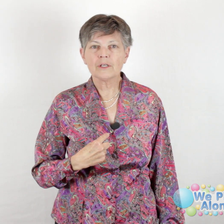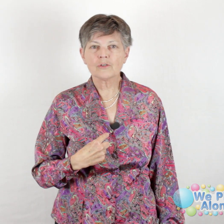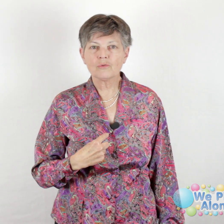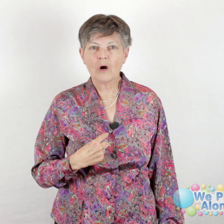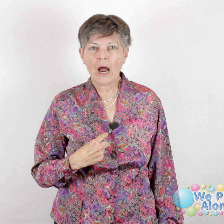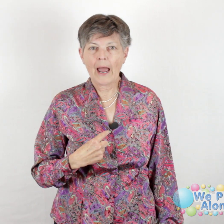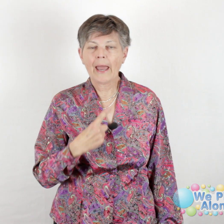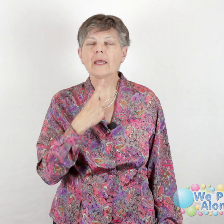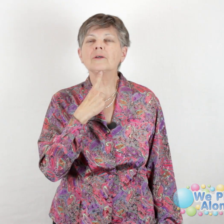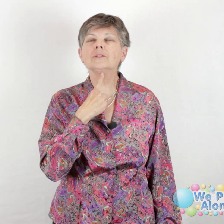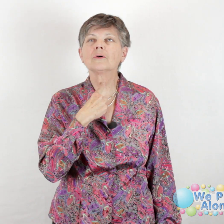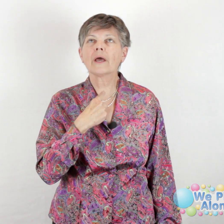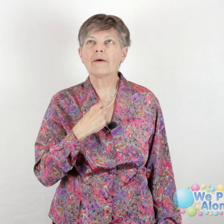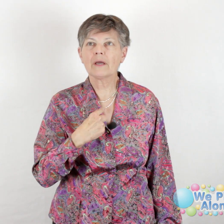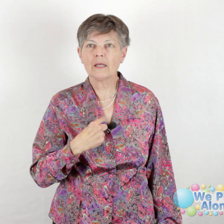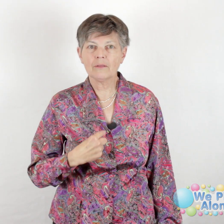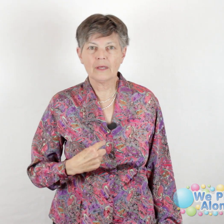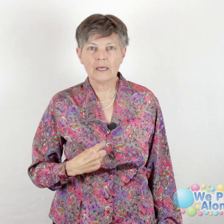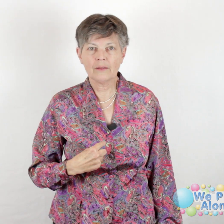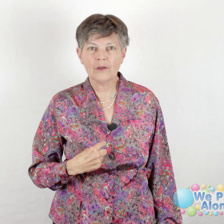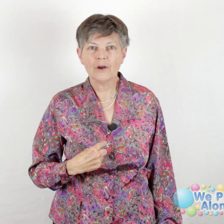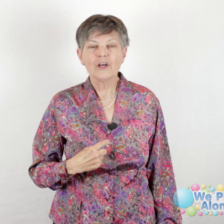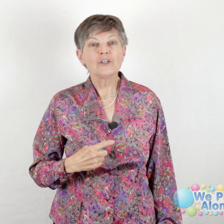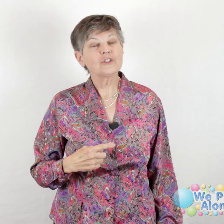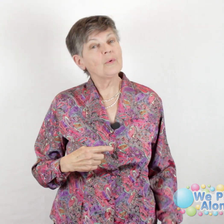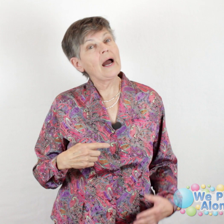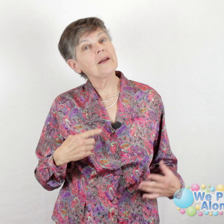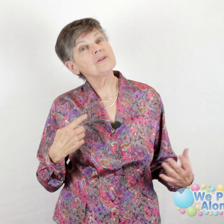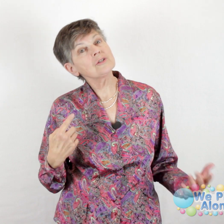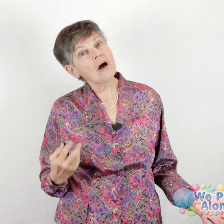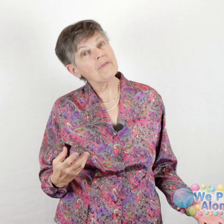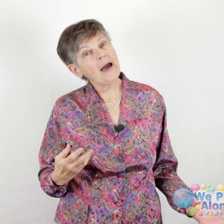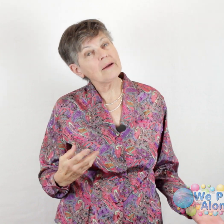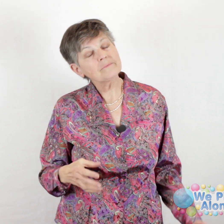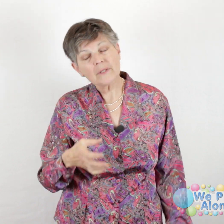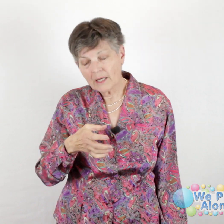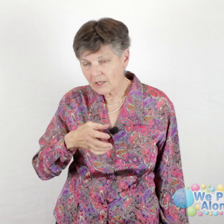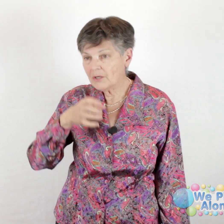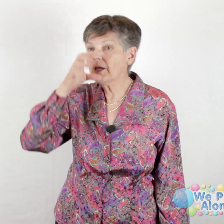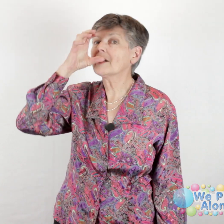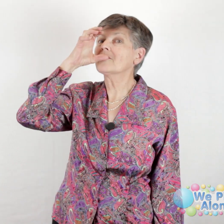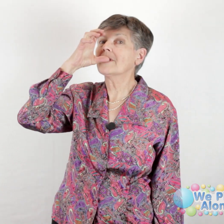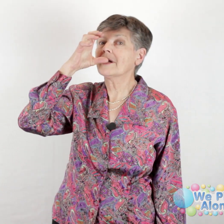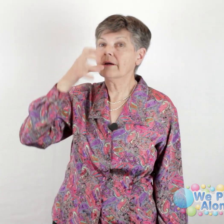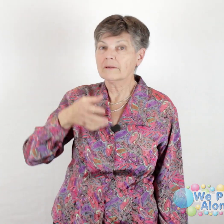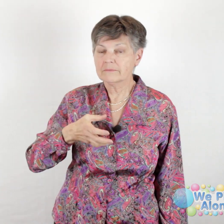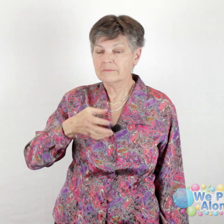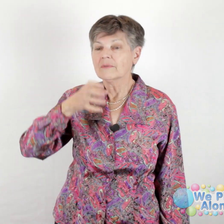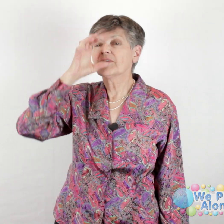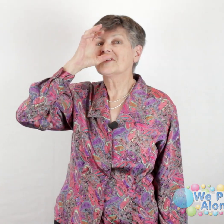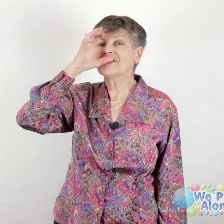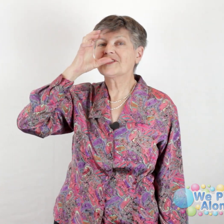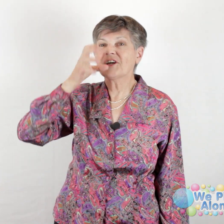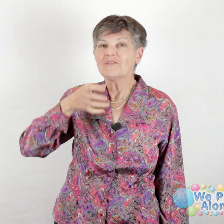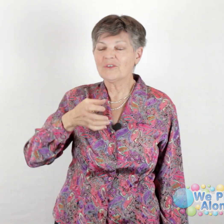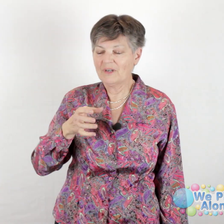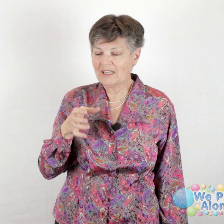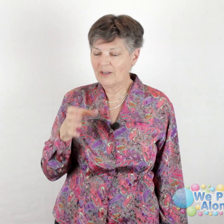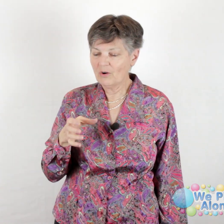is dry. You just don't have anything in there. So how do you solve that? You get a drink. This is a sign for drink, like you're